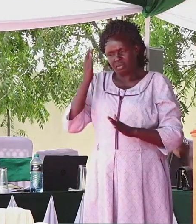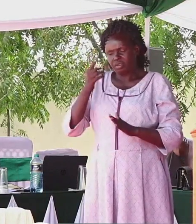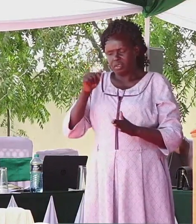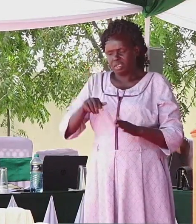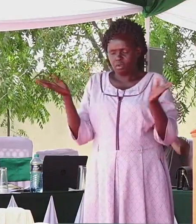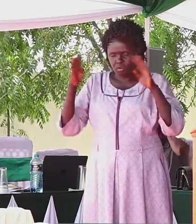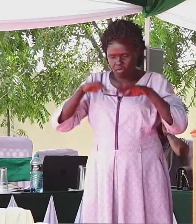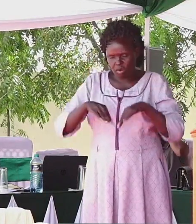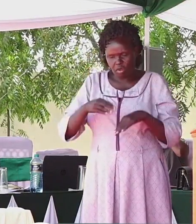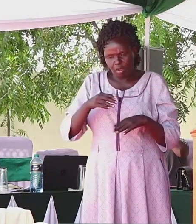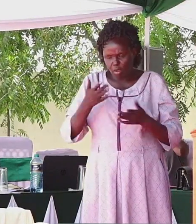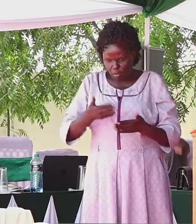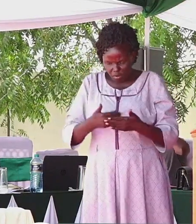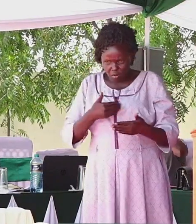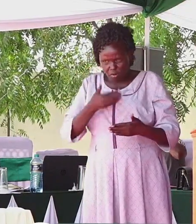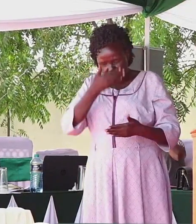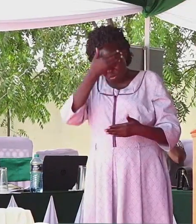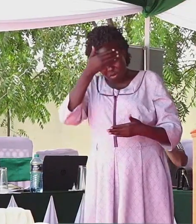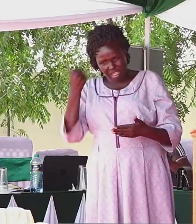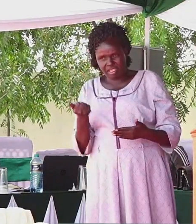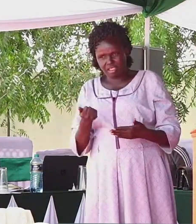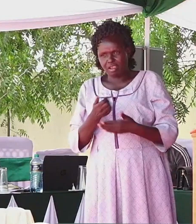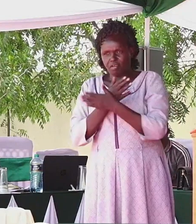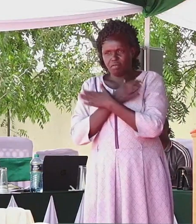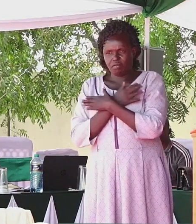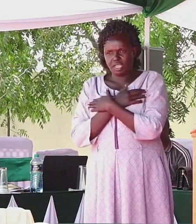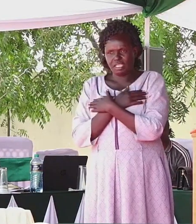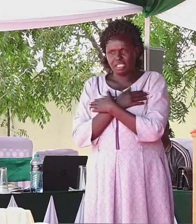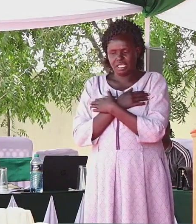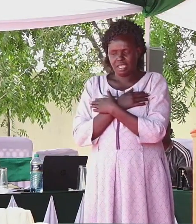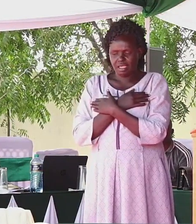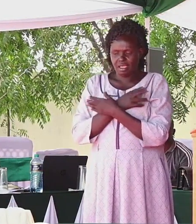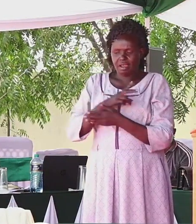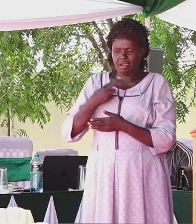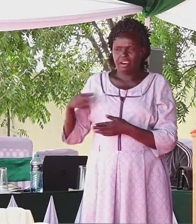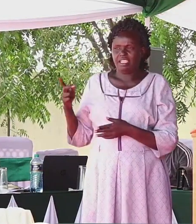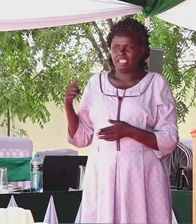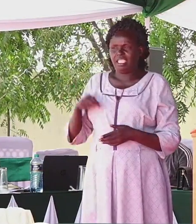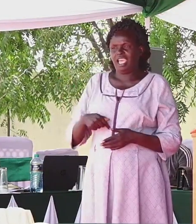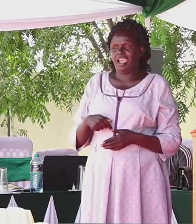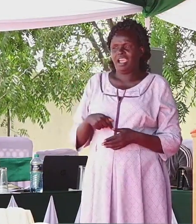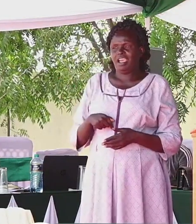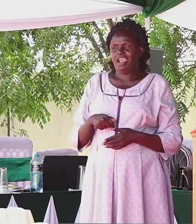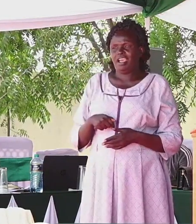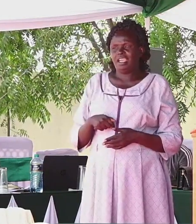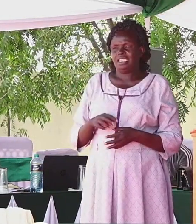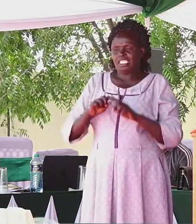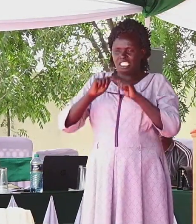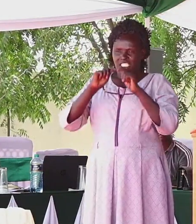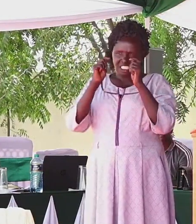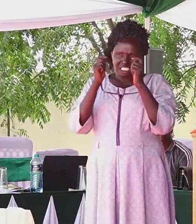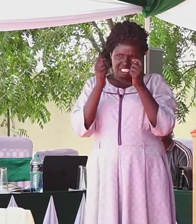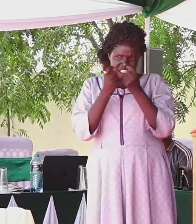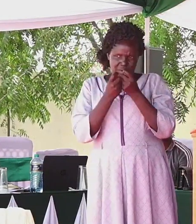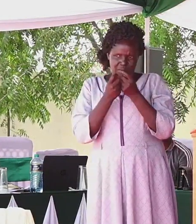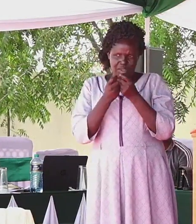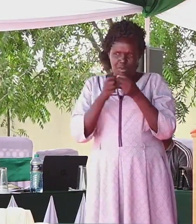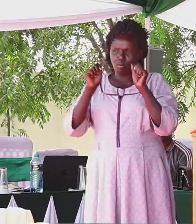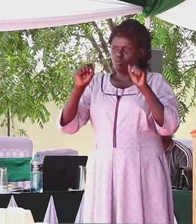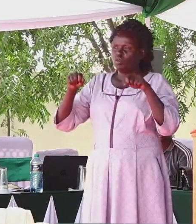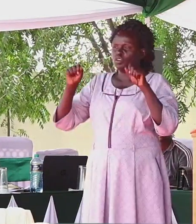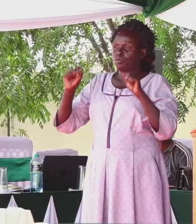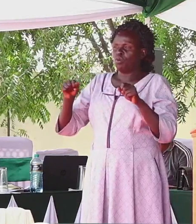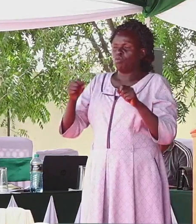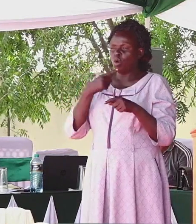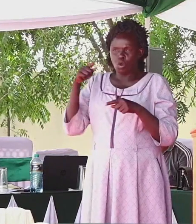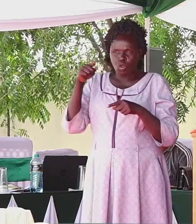I forget, my friend right here who her team has made it possible for those